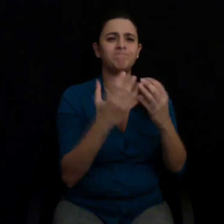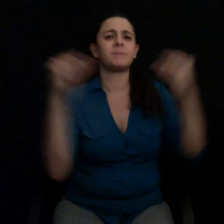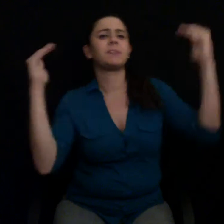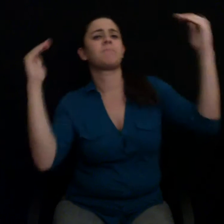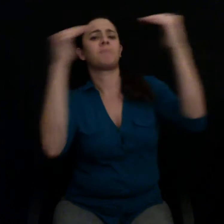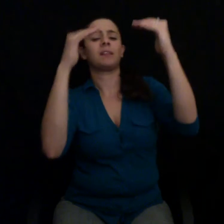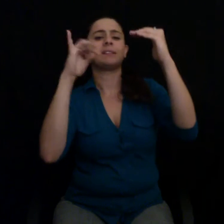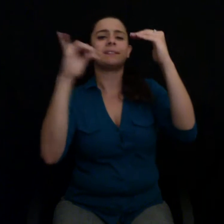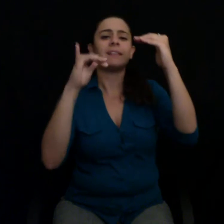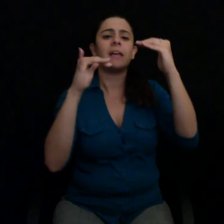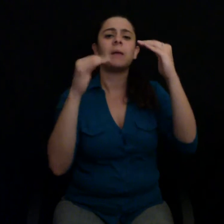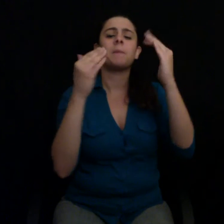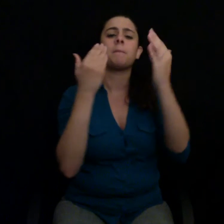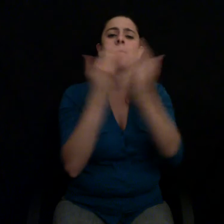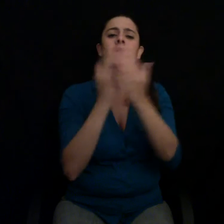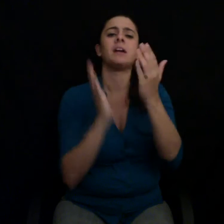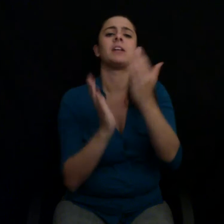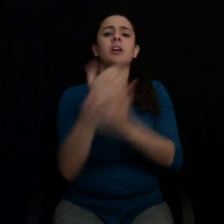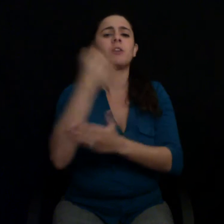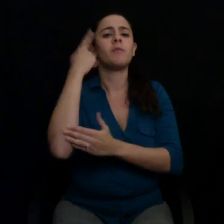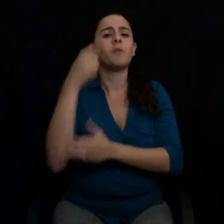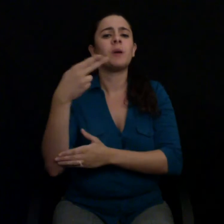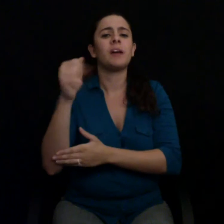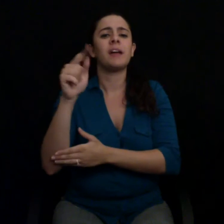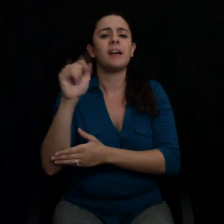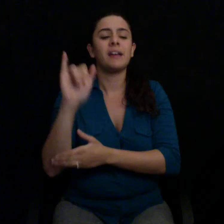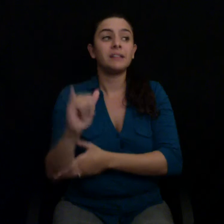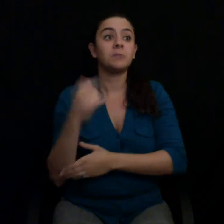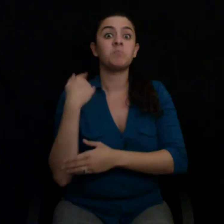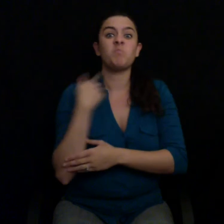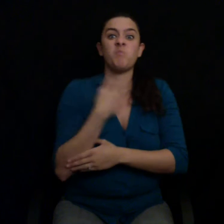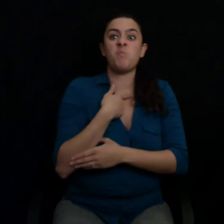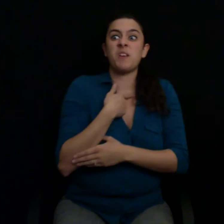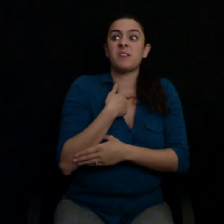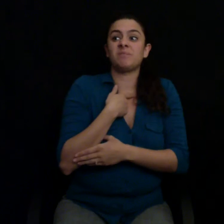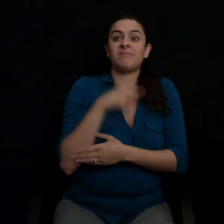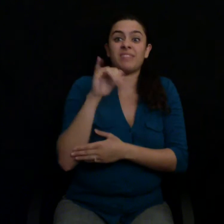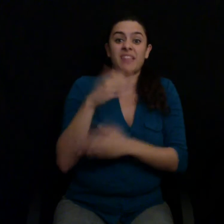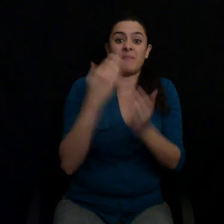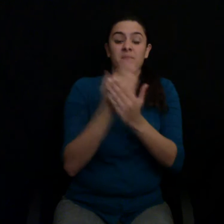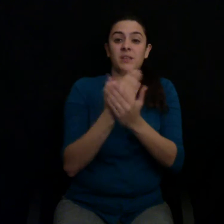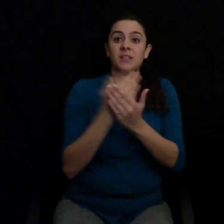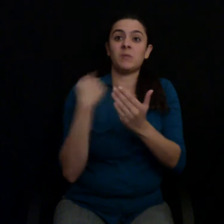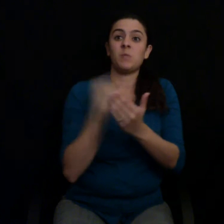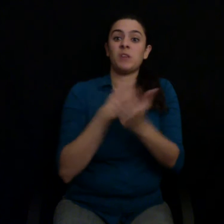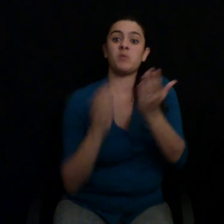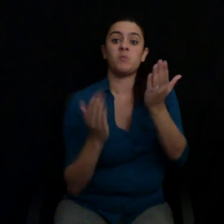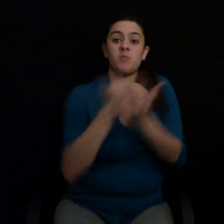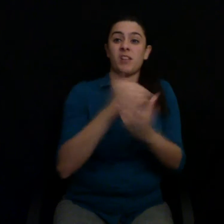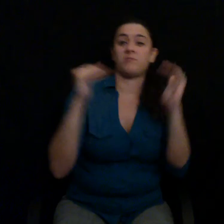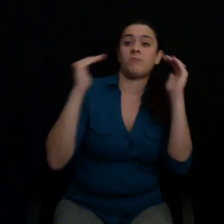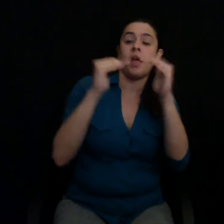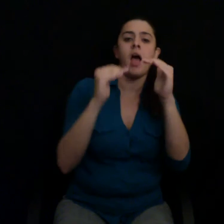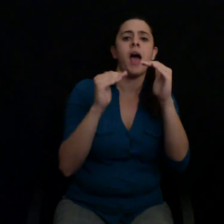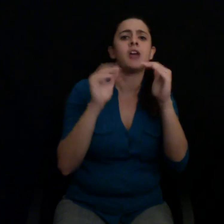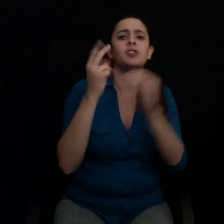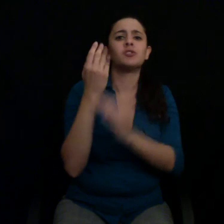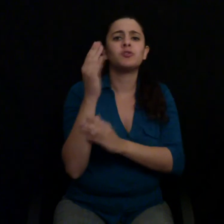$185,000. We raised it in 24 hours. You all blew us away, so thank you. And the folks who are running